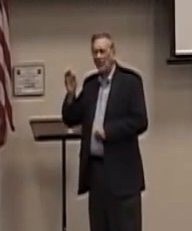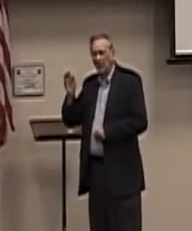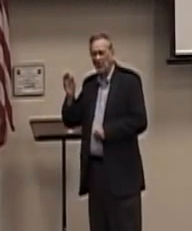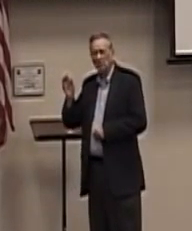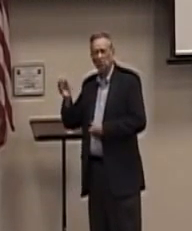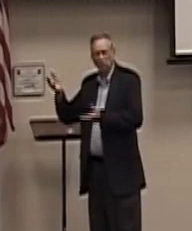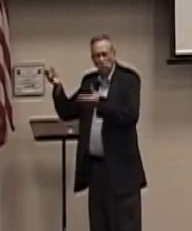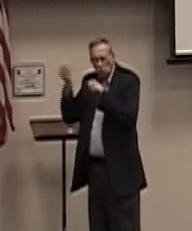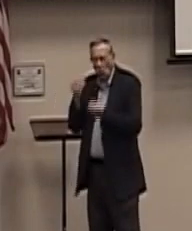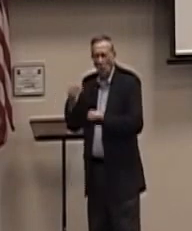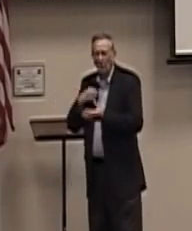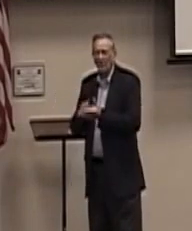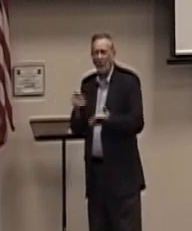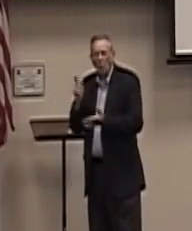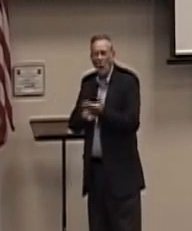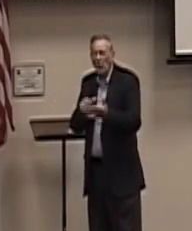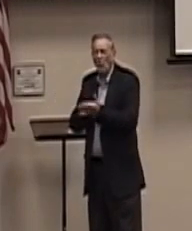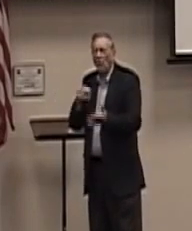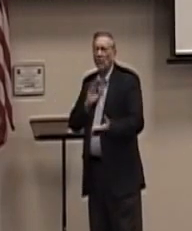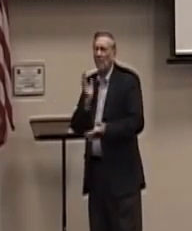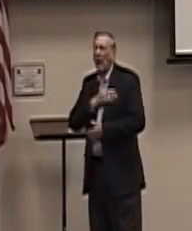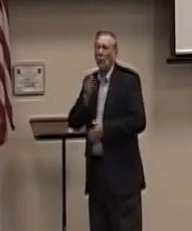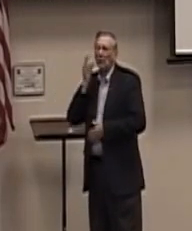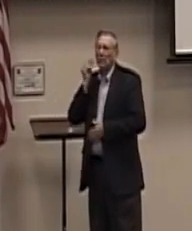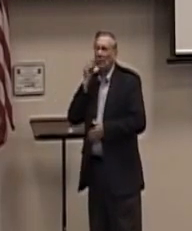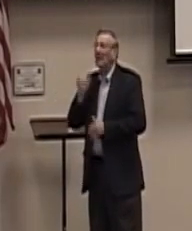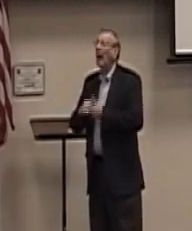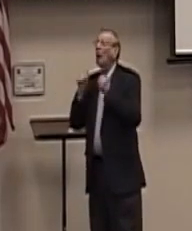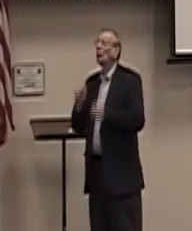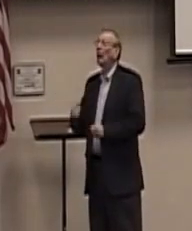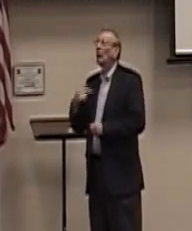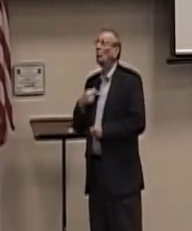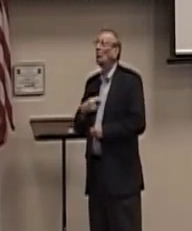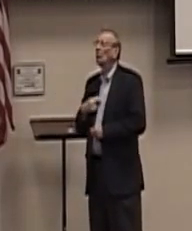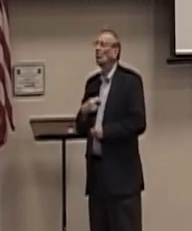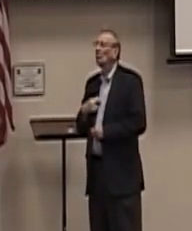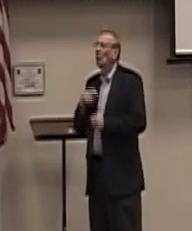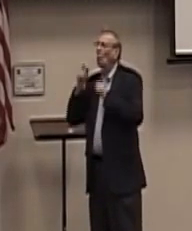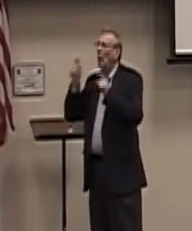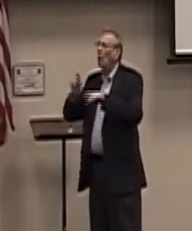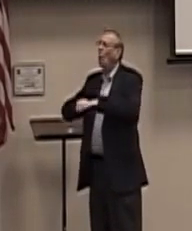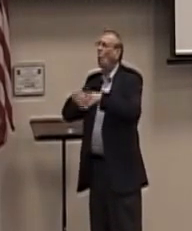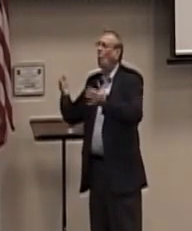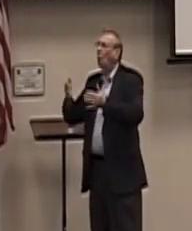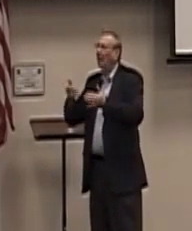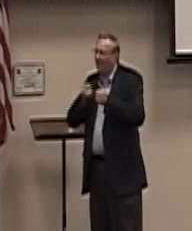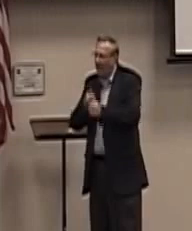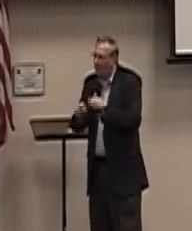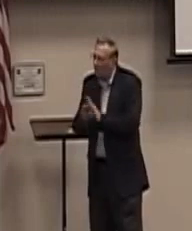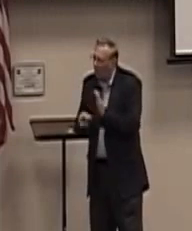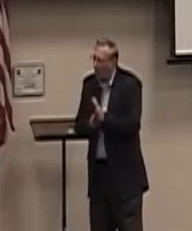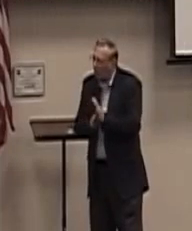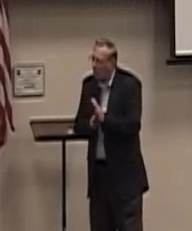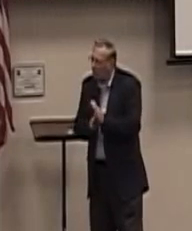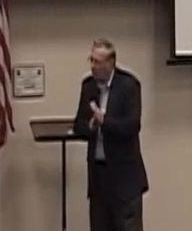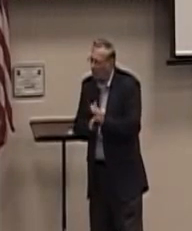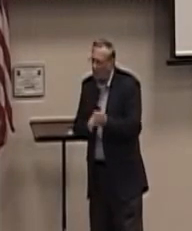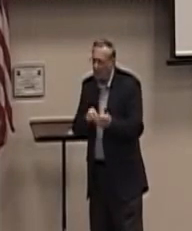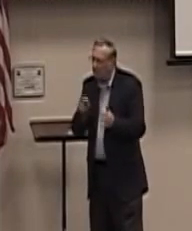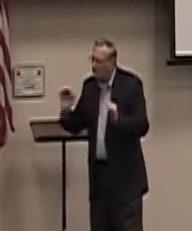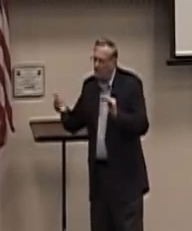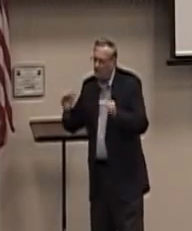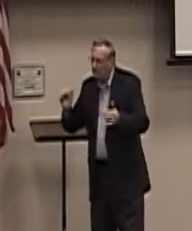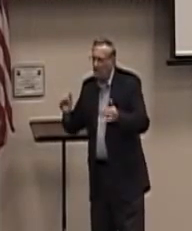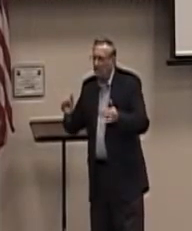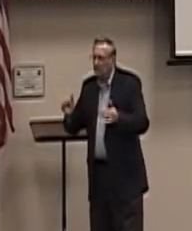ask ourselves, what can we learn from that? But how can we also be mindful and open and biblical in our decision-making as we look at the circumstances